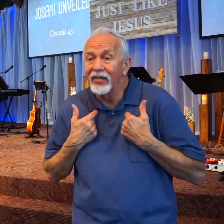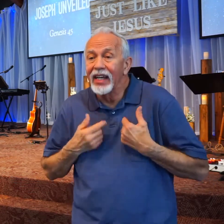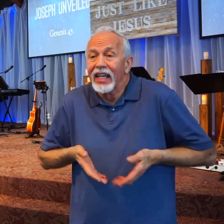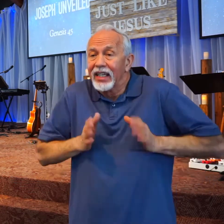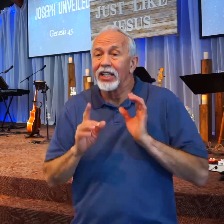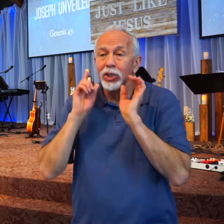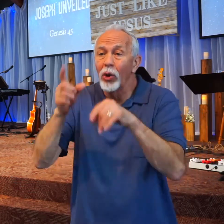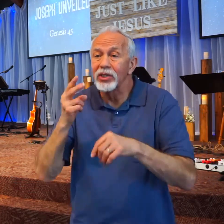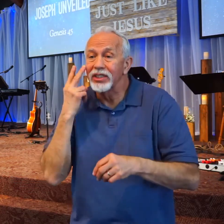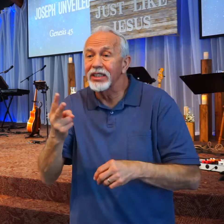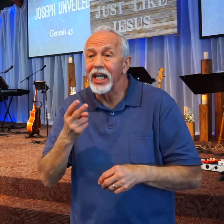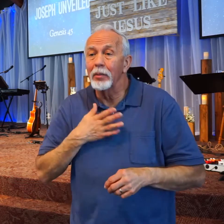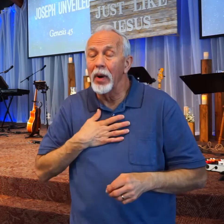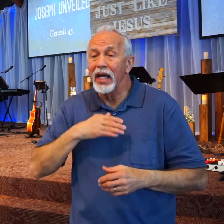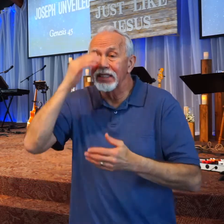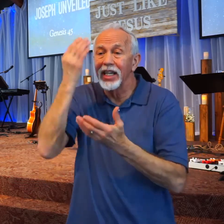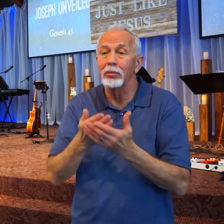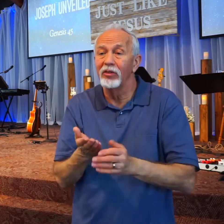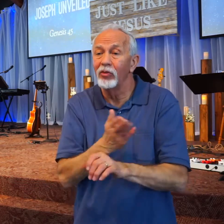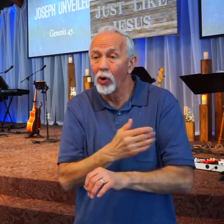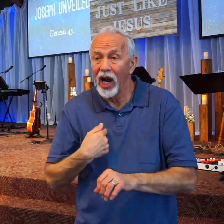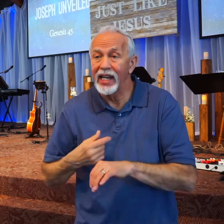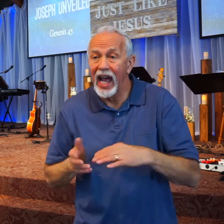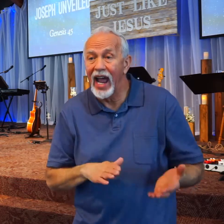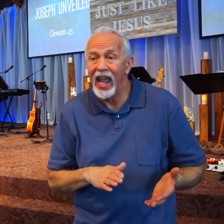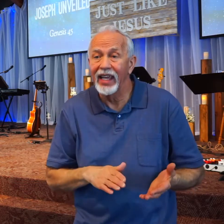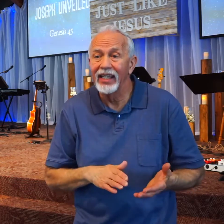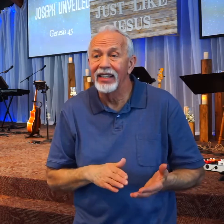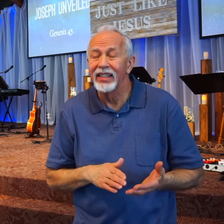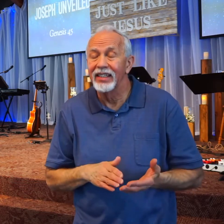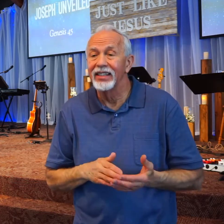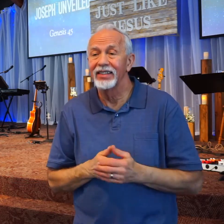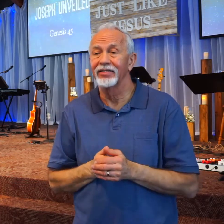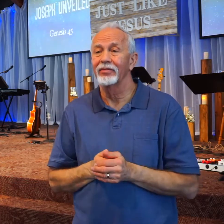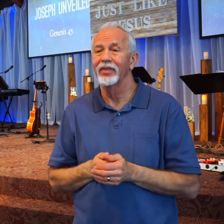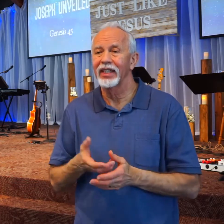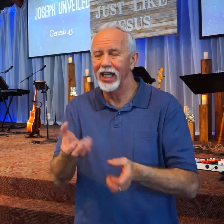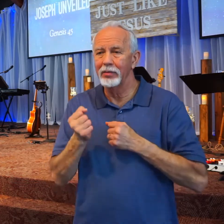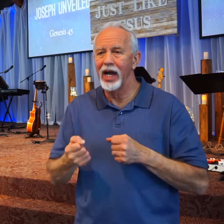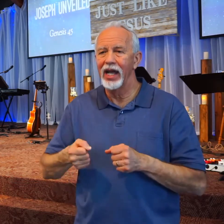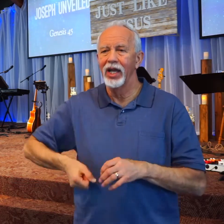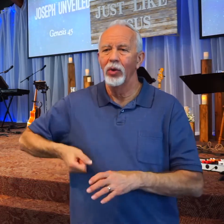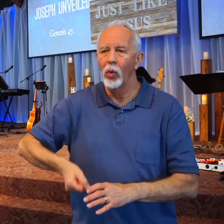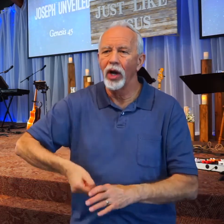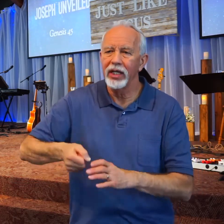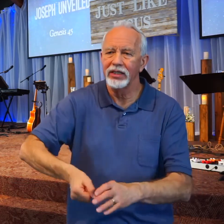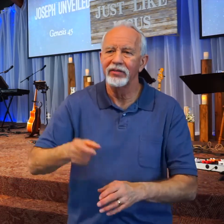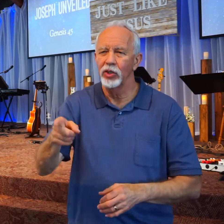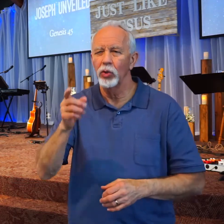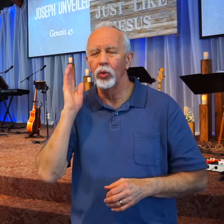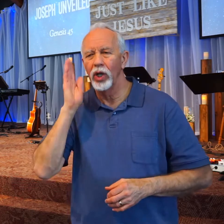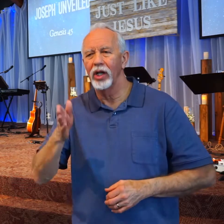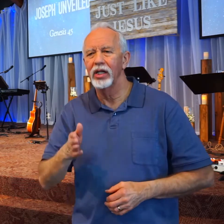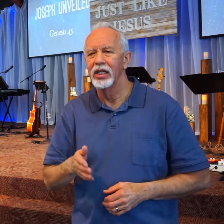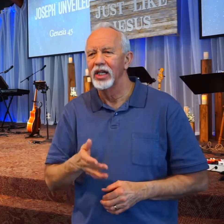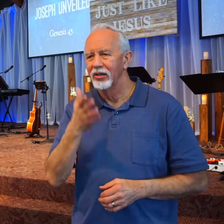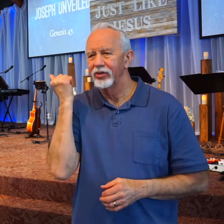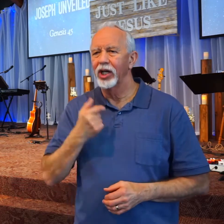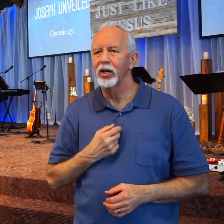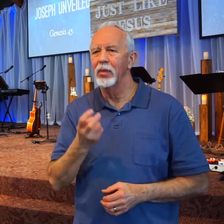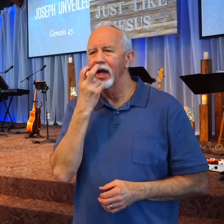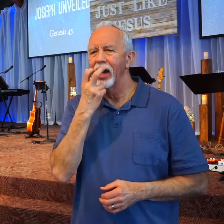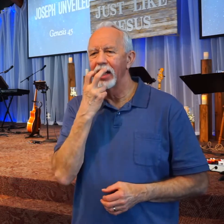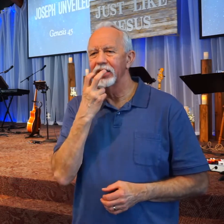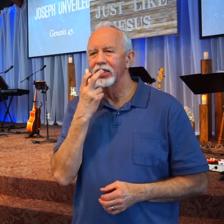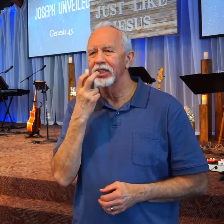go see him before I die. Get my walking stick, you will. Forget my oxygen tank, you